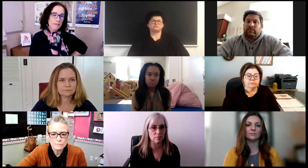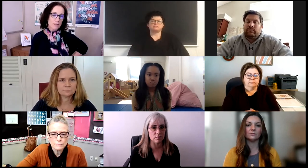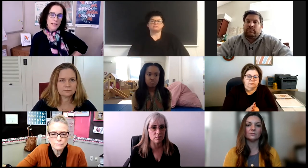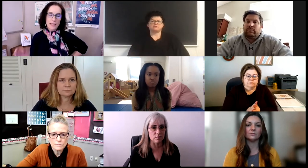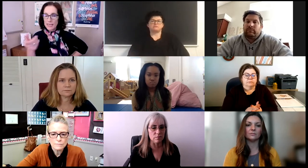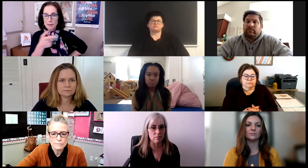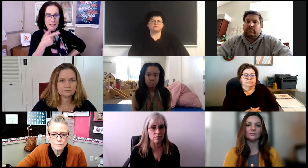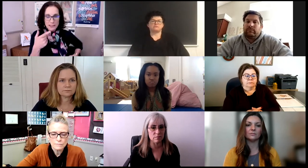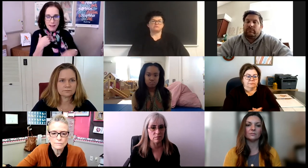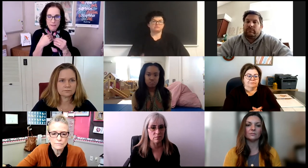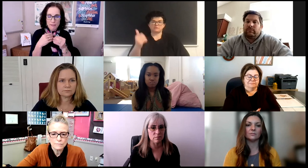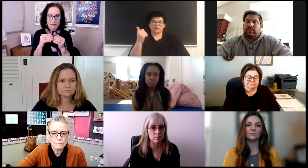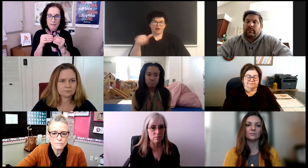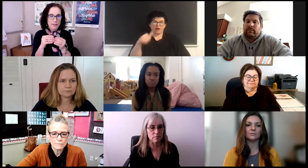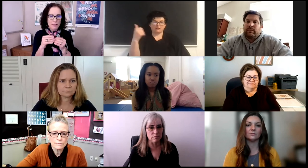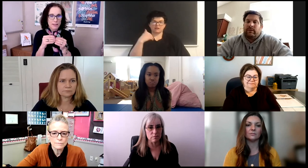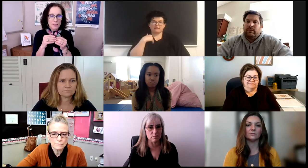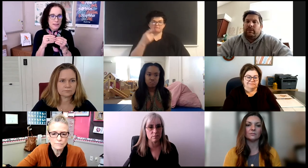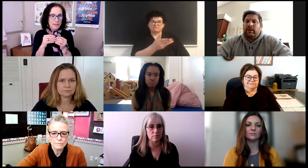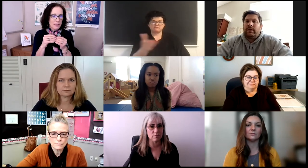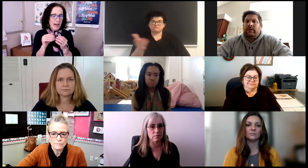Okay, great. Anybody else have,